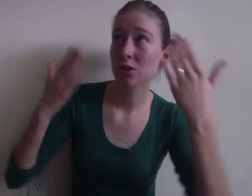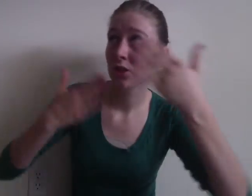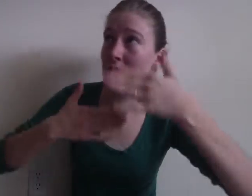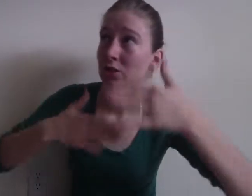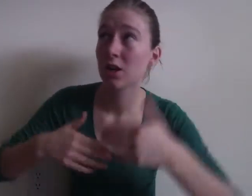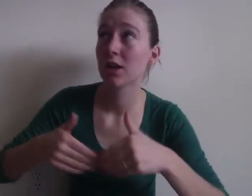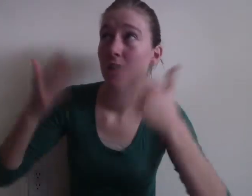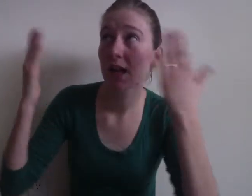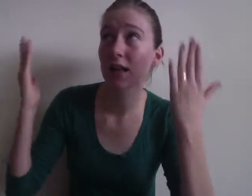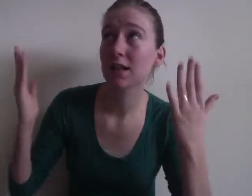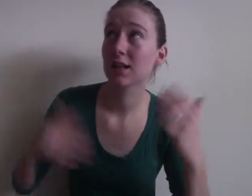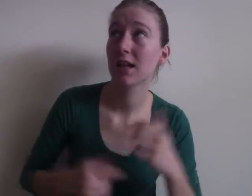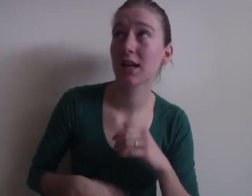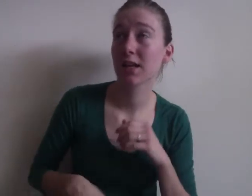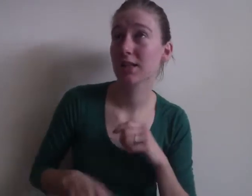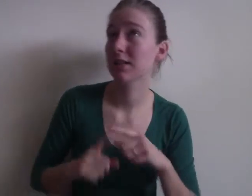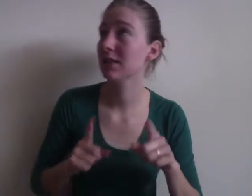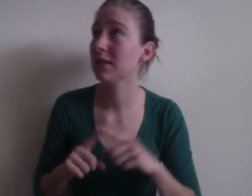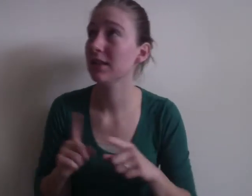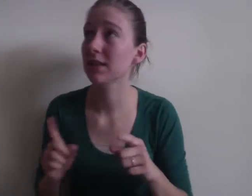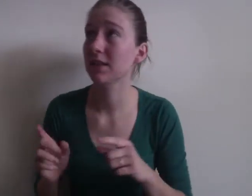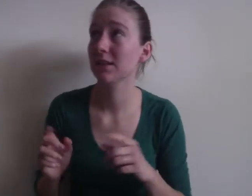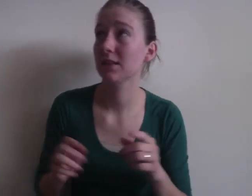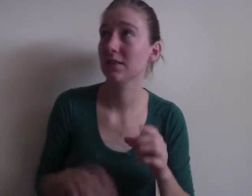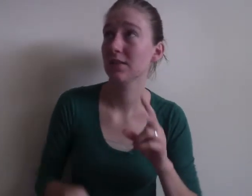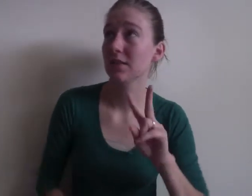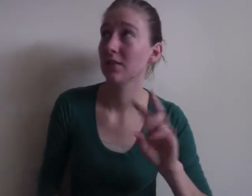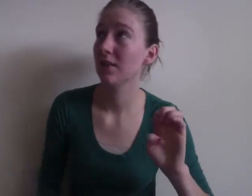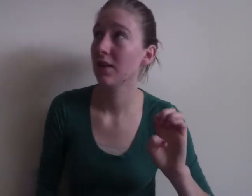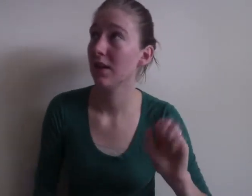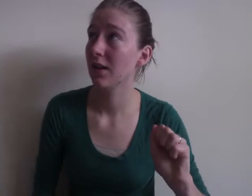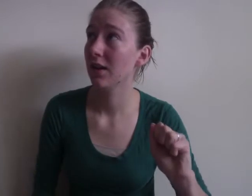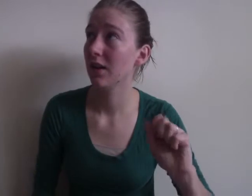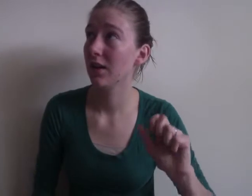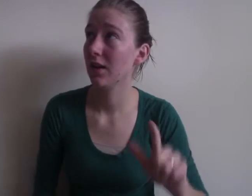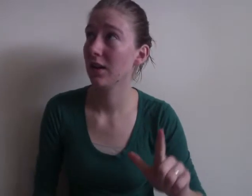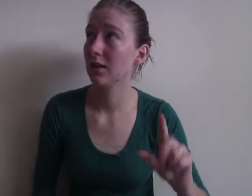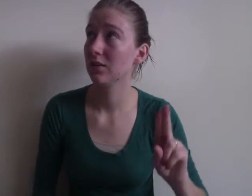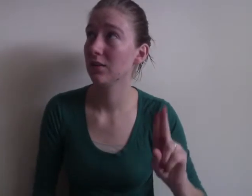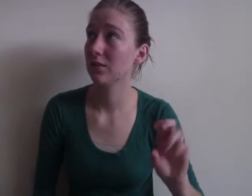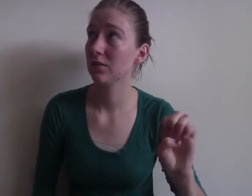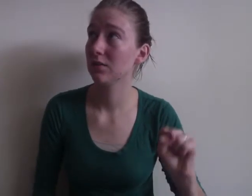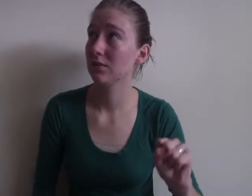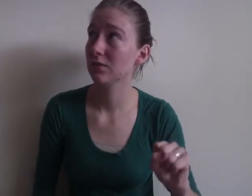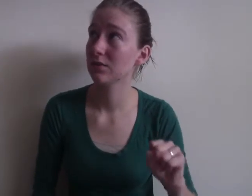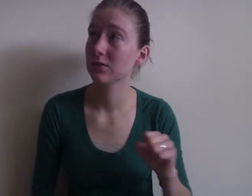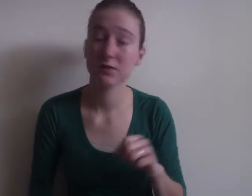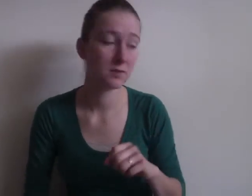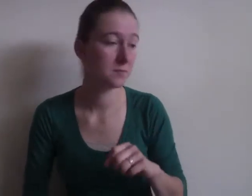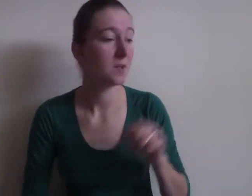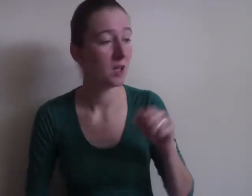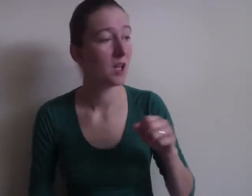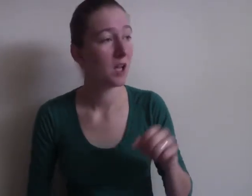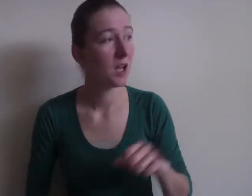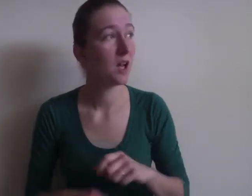values. Okay, but anything can have values and anything can have color. How do you know this is a flower? Matt? The shape